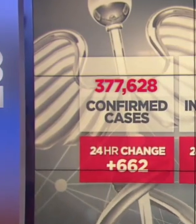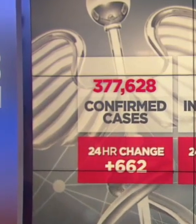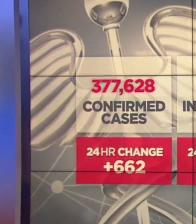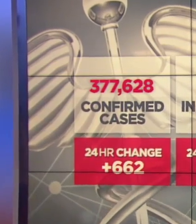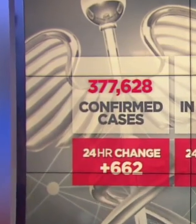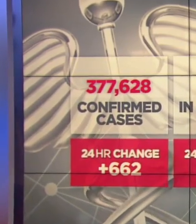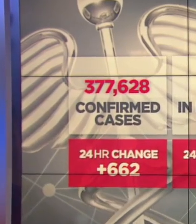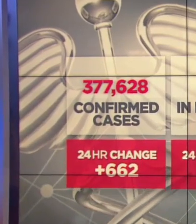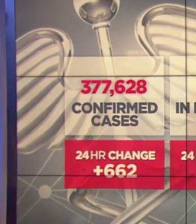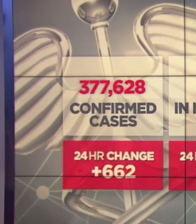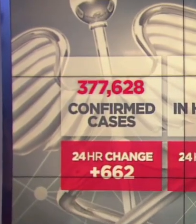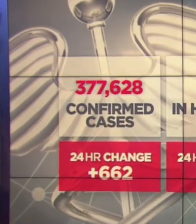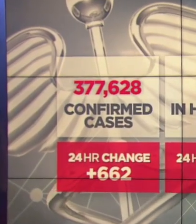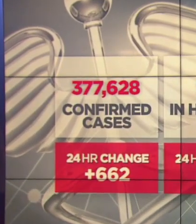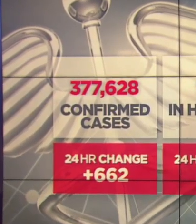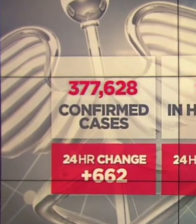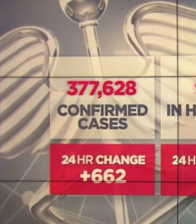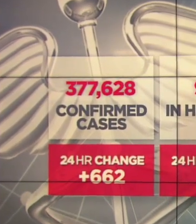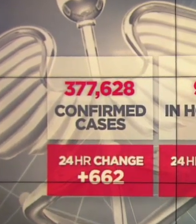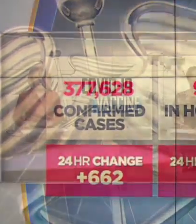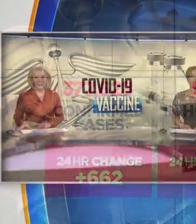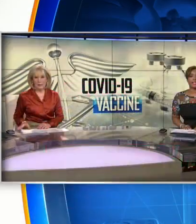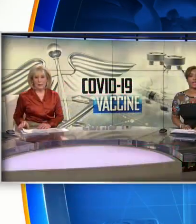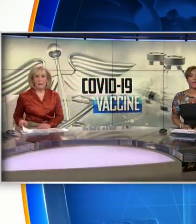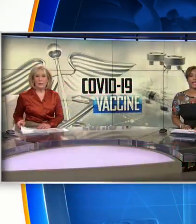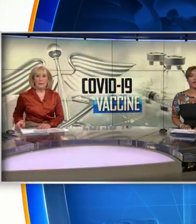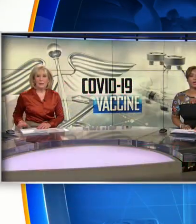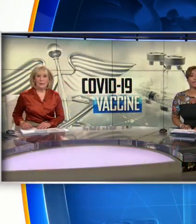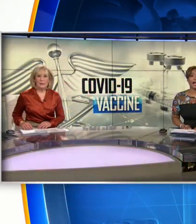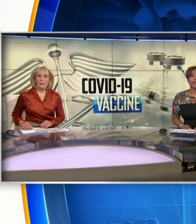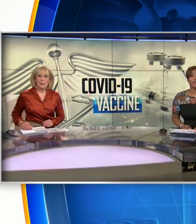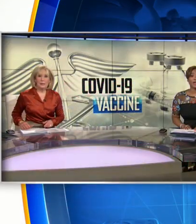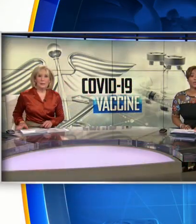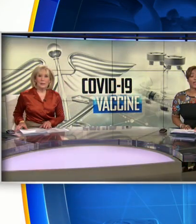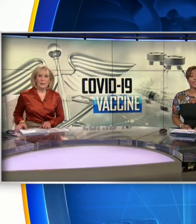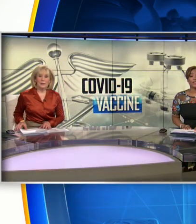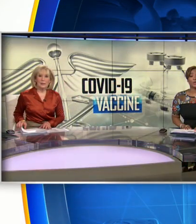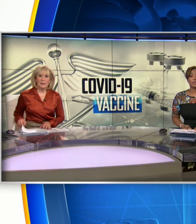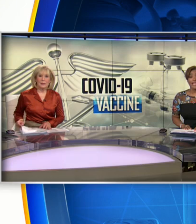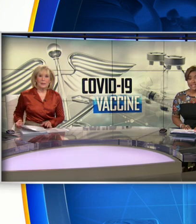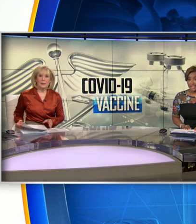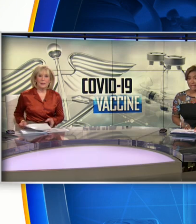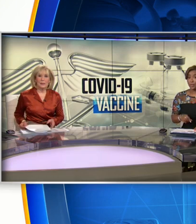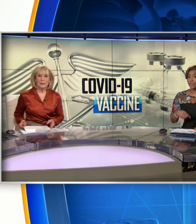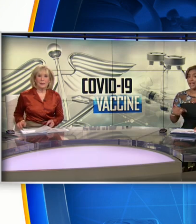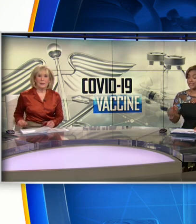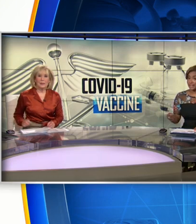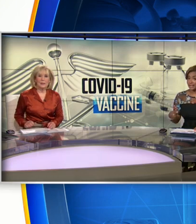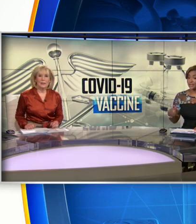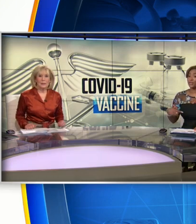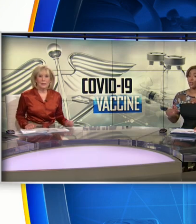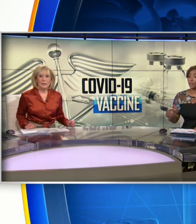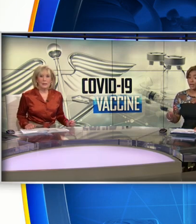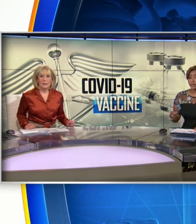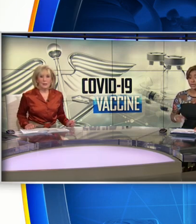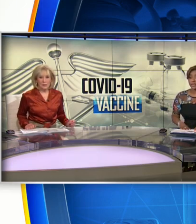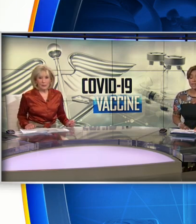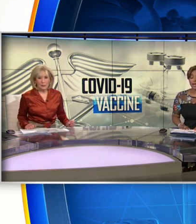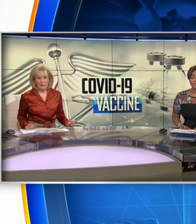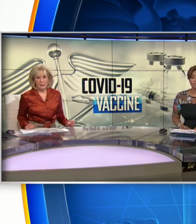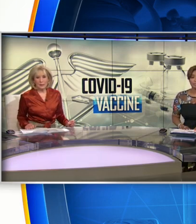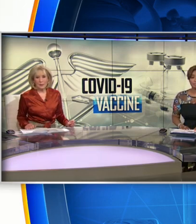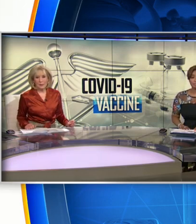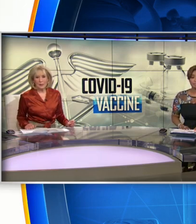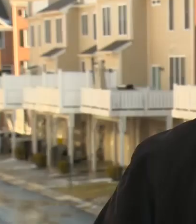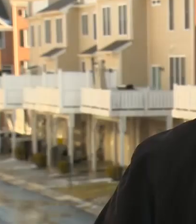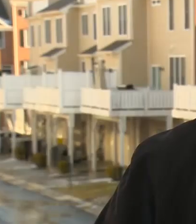people testing positive ticked down again. WJZ investigator Mike Helgren live with how the governor plans to get more vaccines to more Marylanders. Hey,